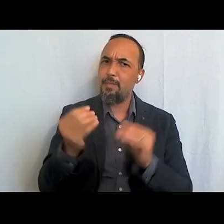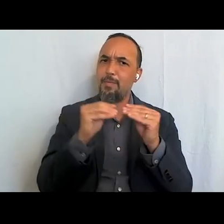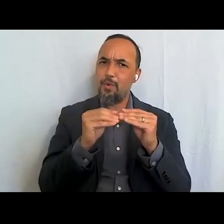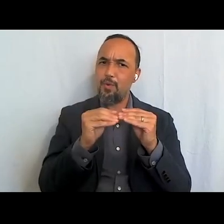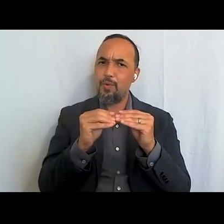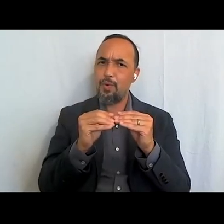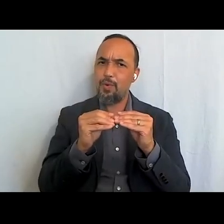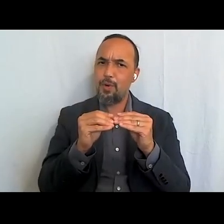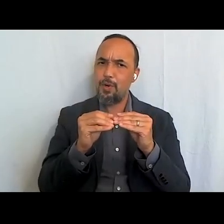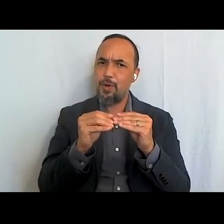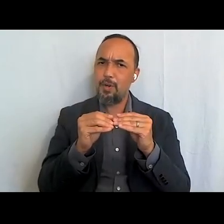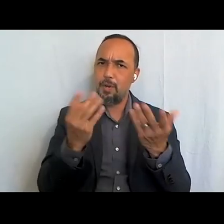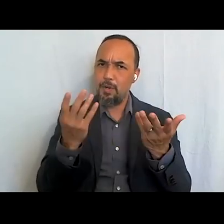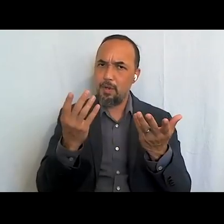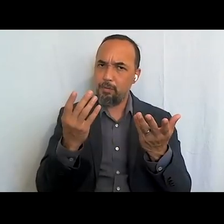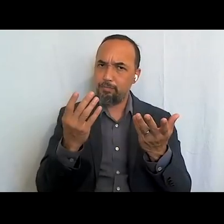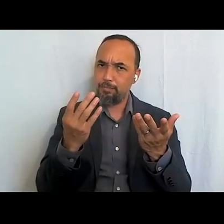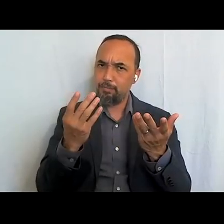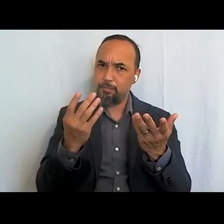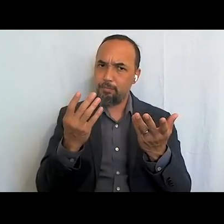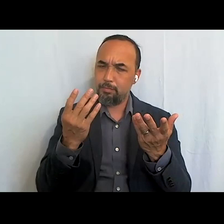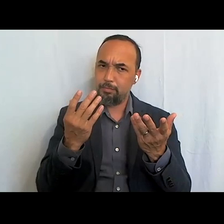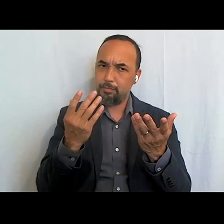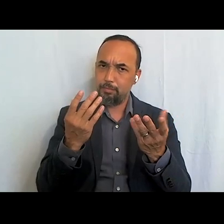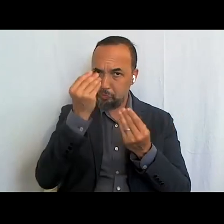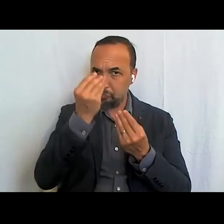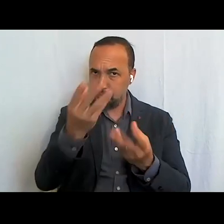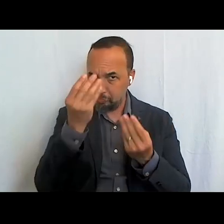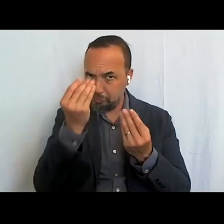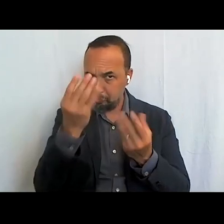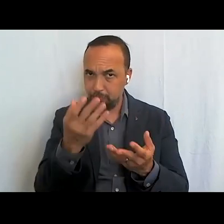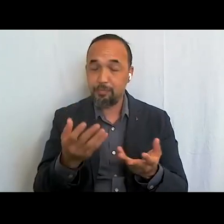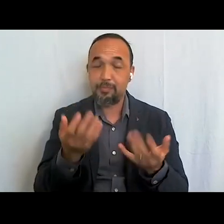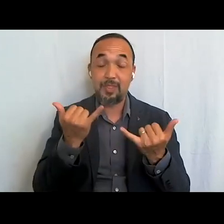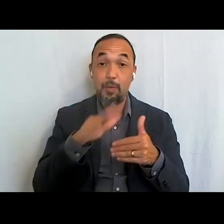We need to do a little bit more housekeeping, shall we? So for the next couple of minutes here,